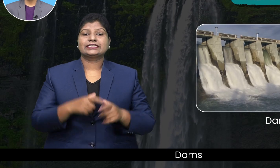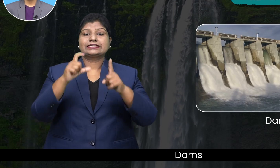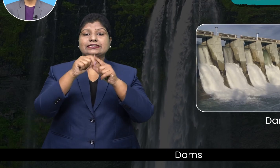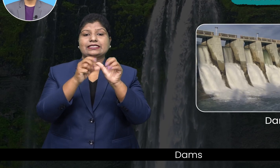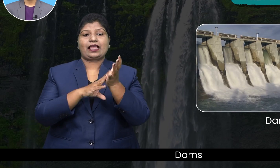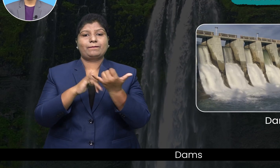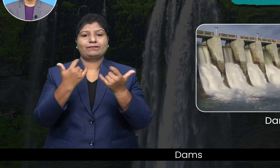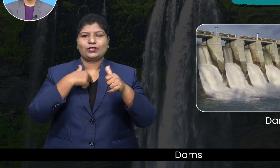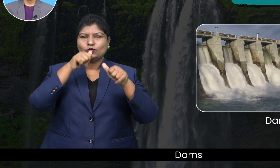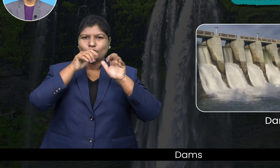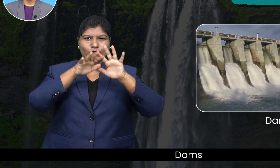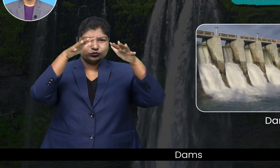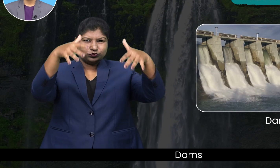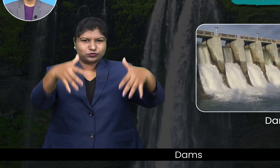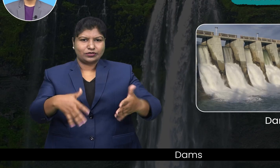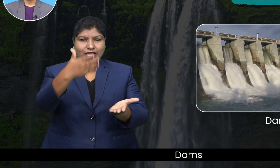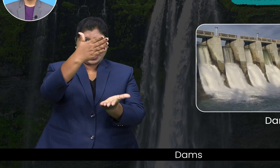dams,